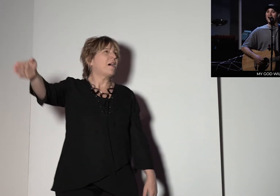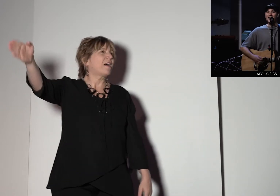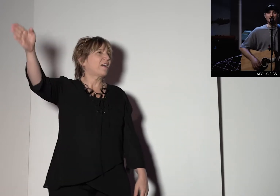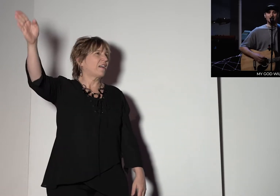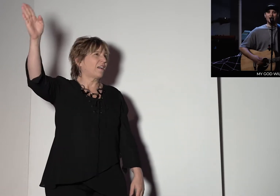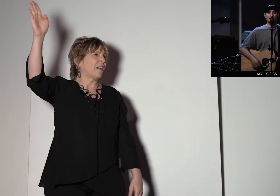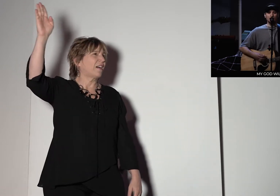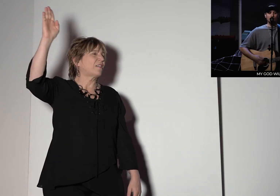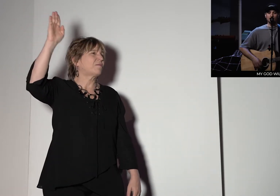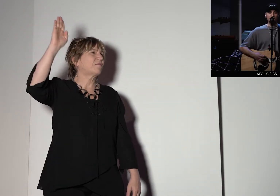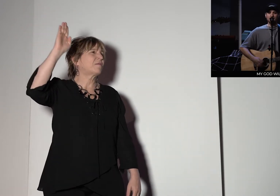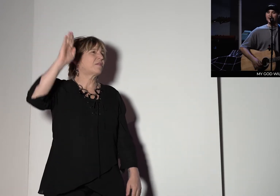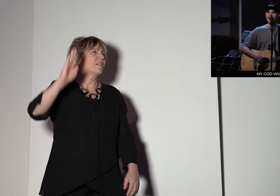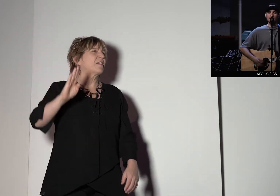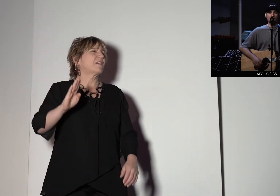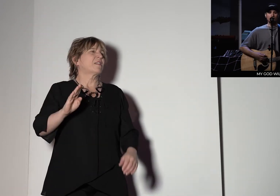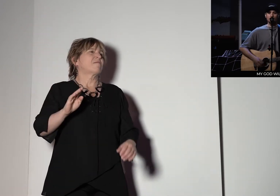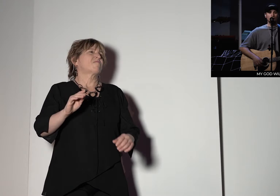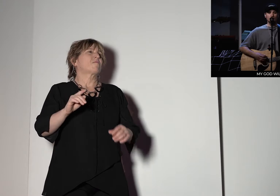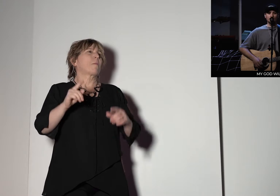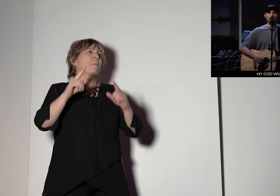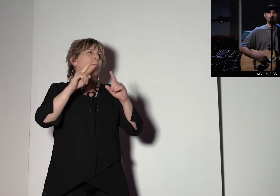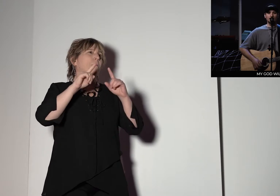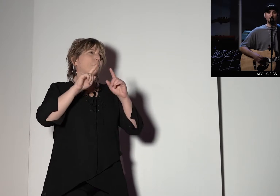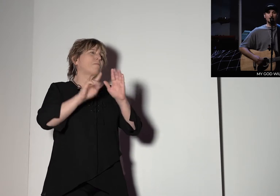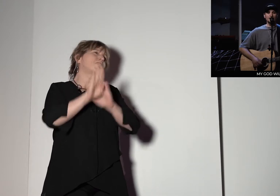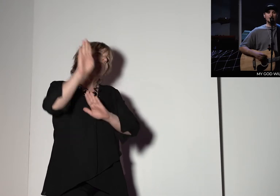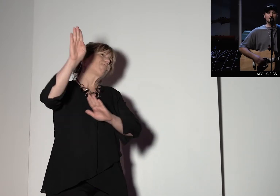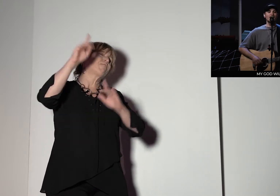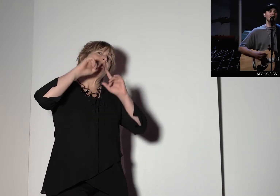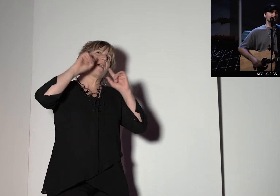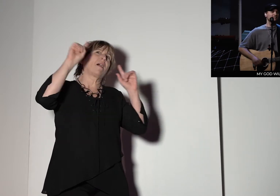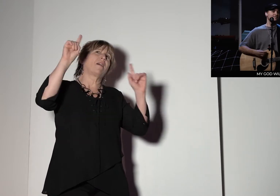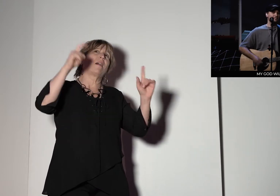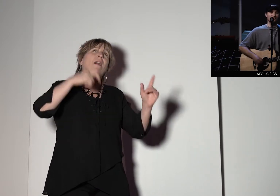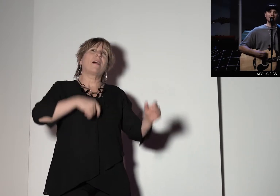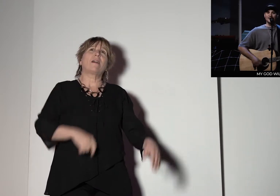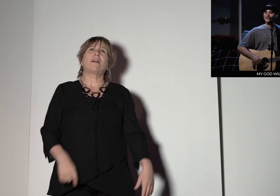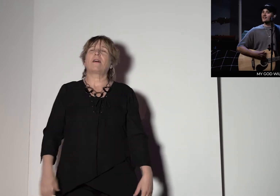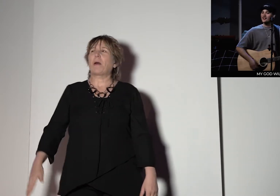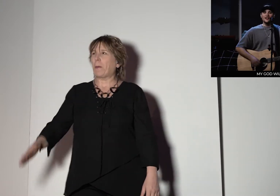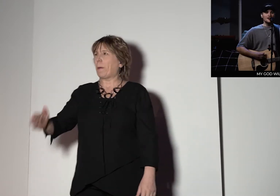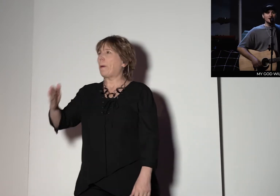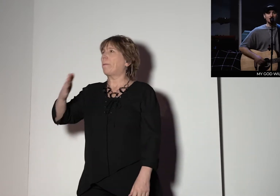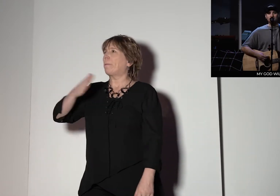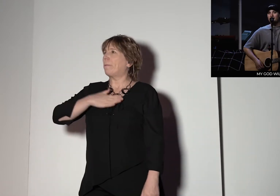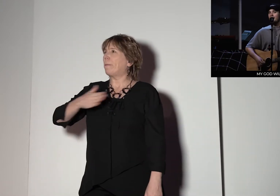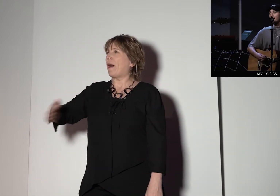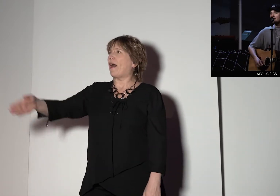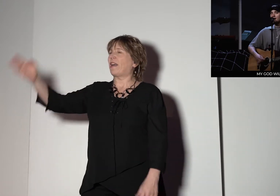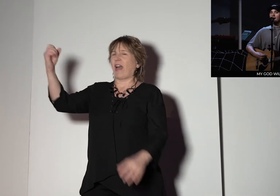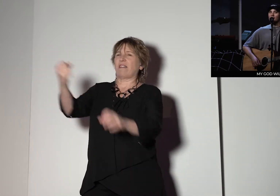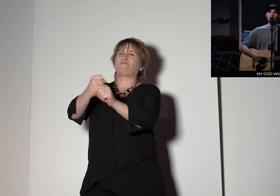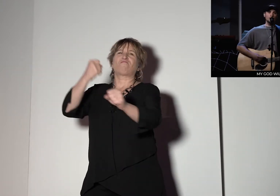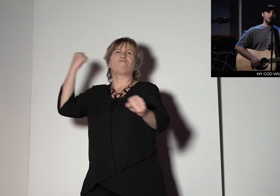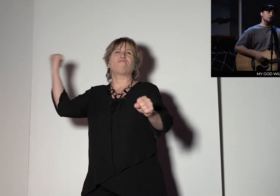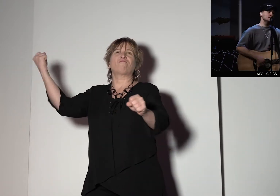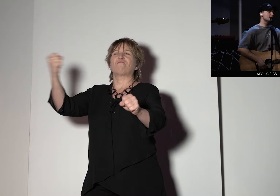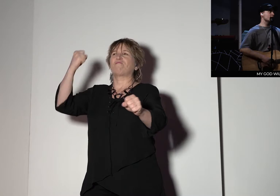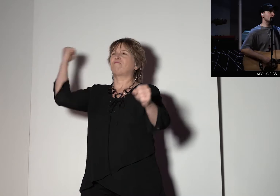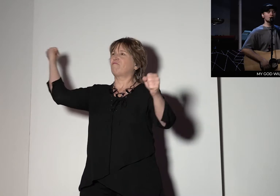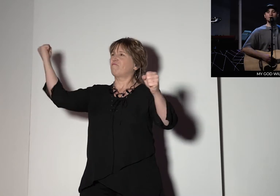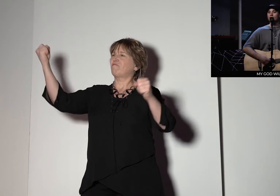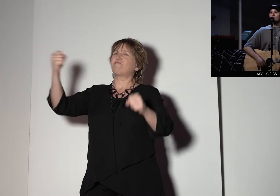And my God will never fail. That's right. And my God